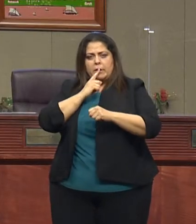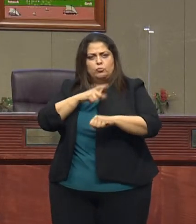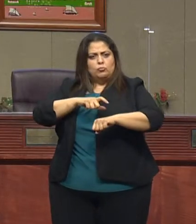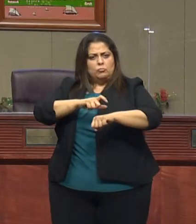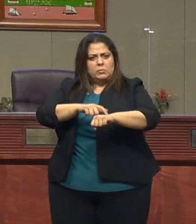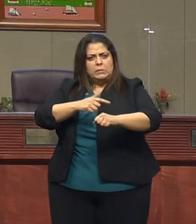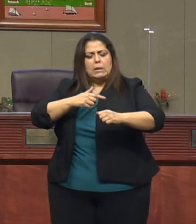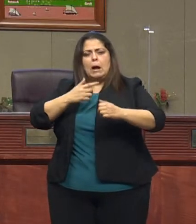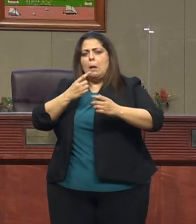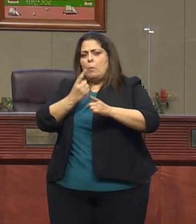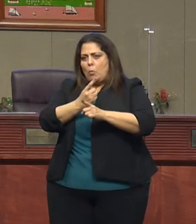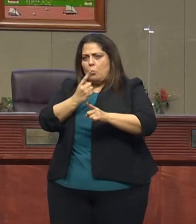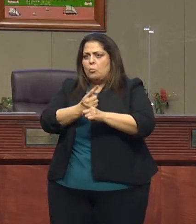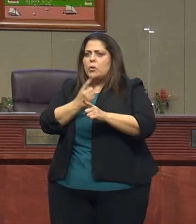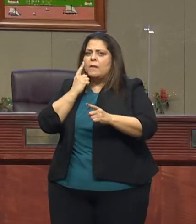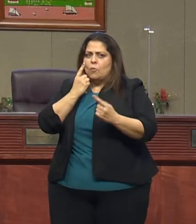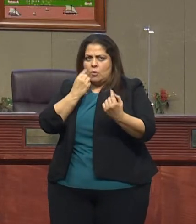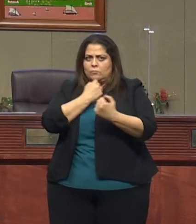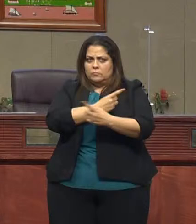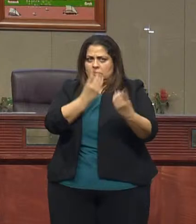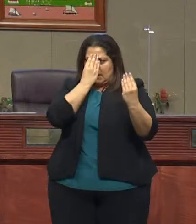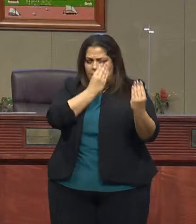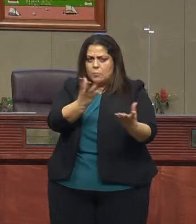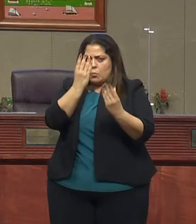it is likely that